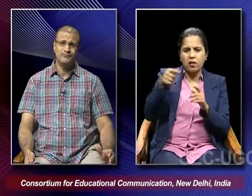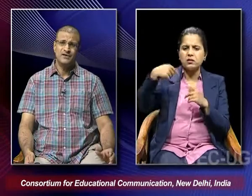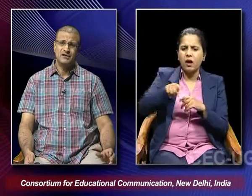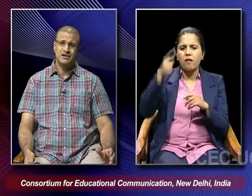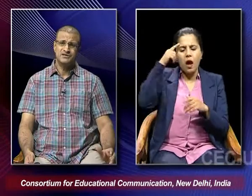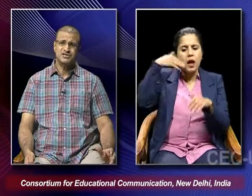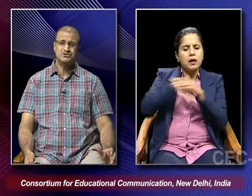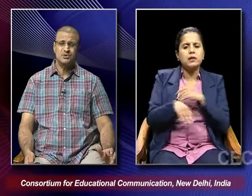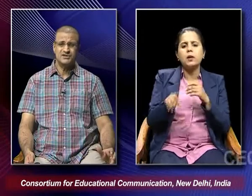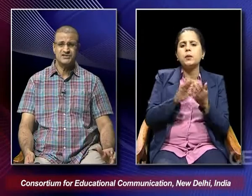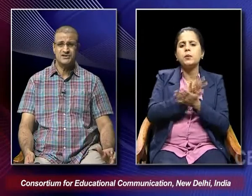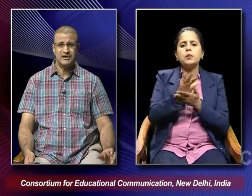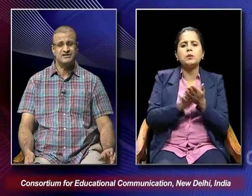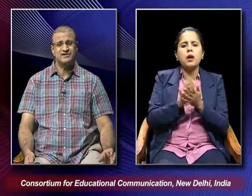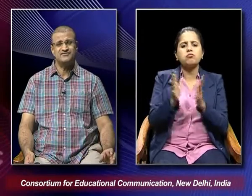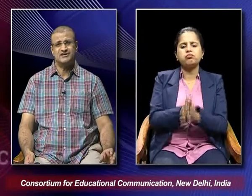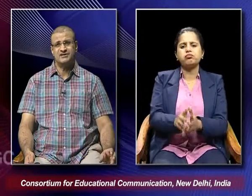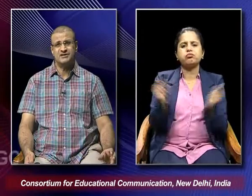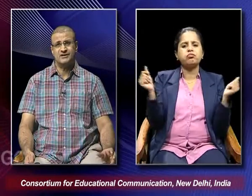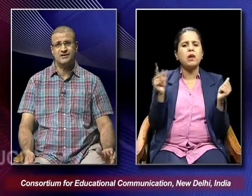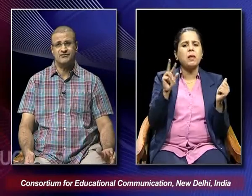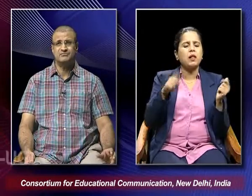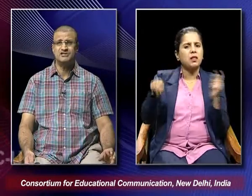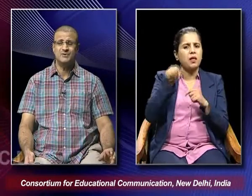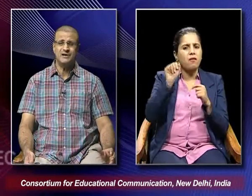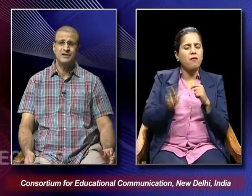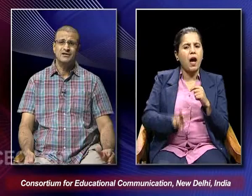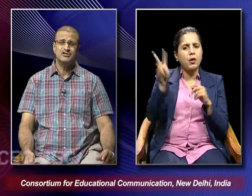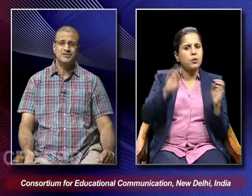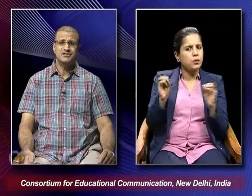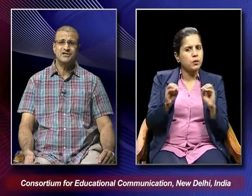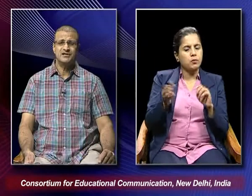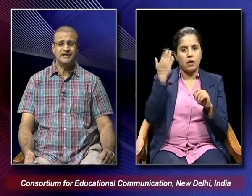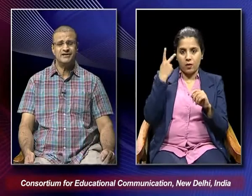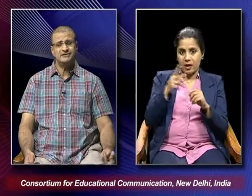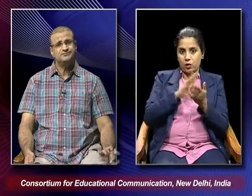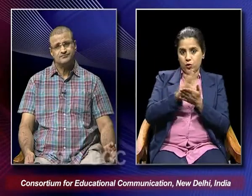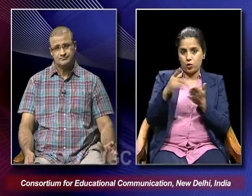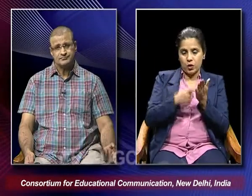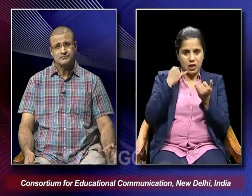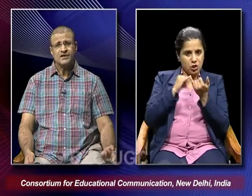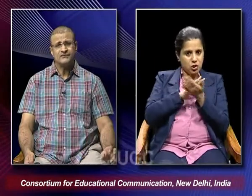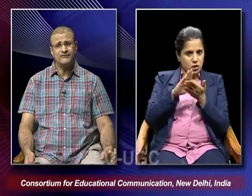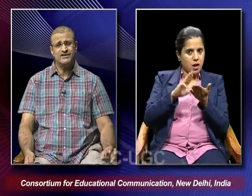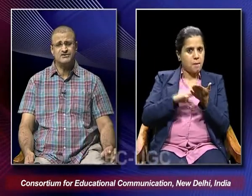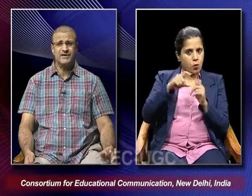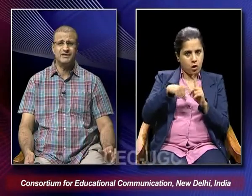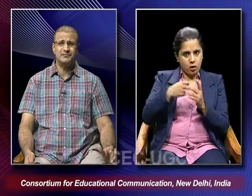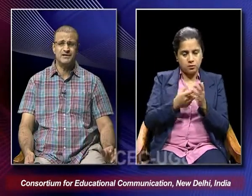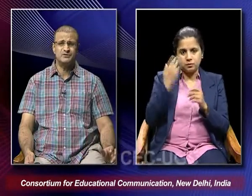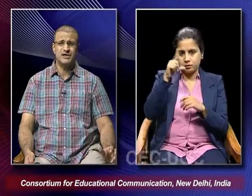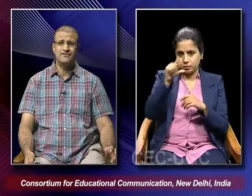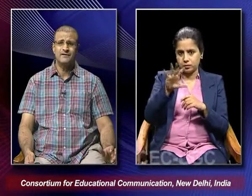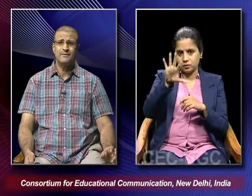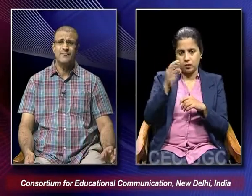how Hrishikesh Mukherjee, as we have seen in the earlier films as well, especially in the 1950s when he